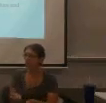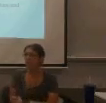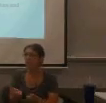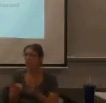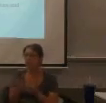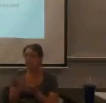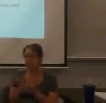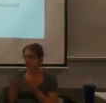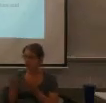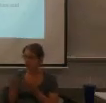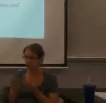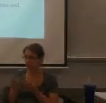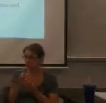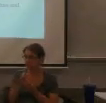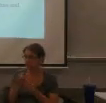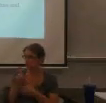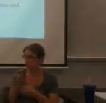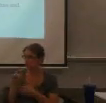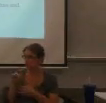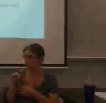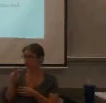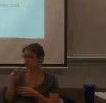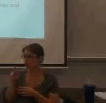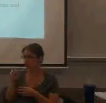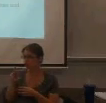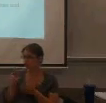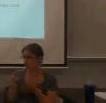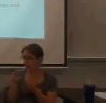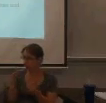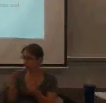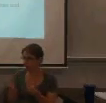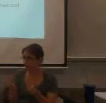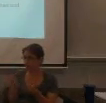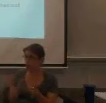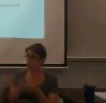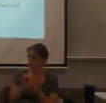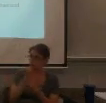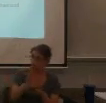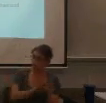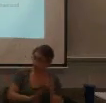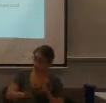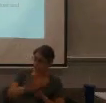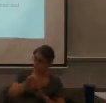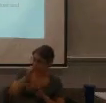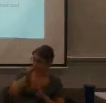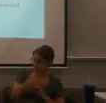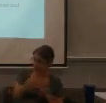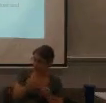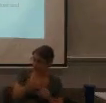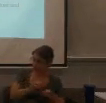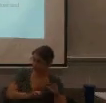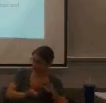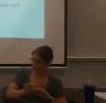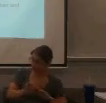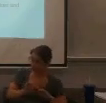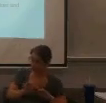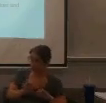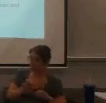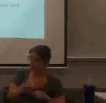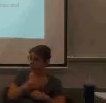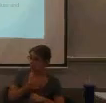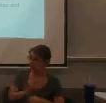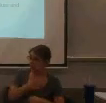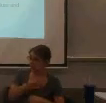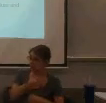things. It's a universal solvent. And this is important both for biology, because we need to dissolve chemicals in our cells to make them